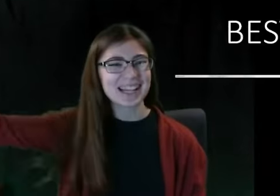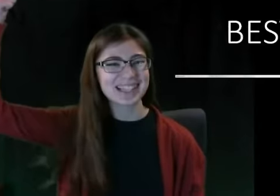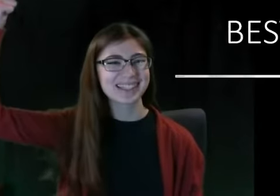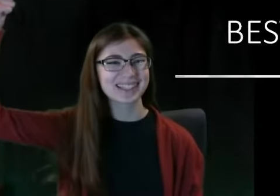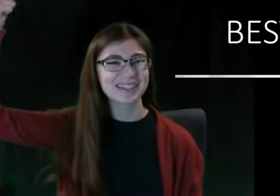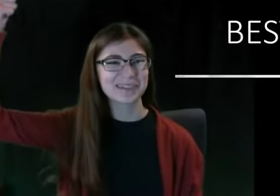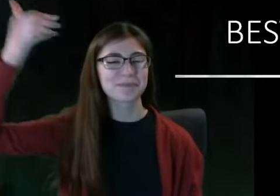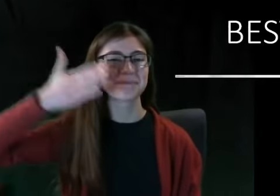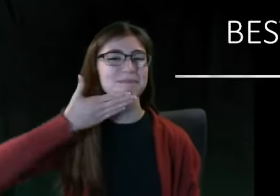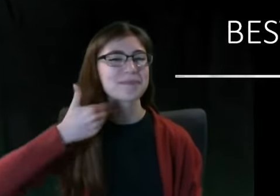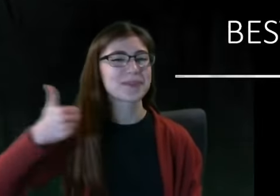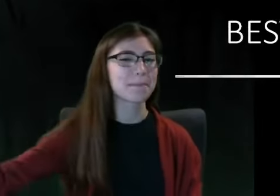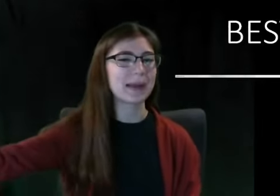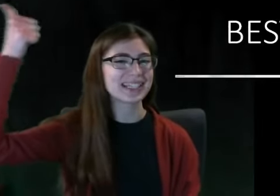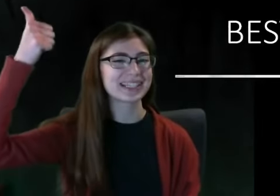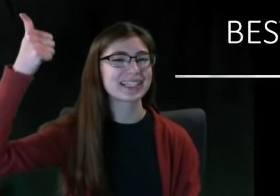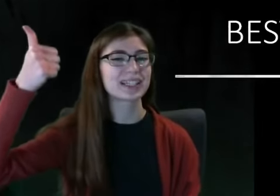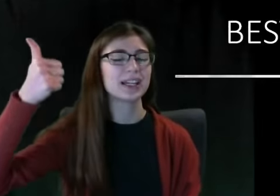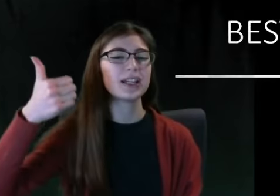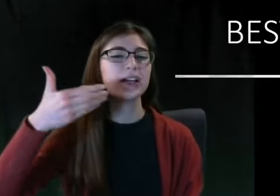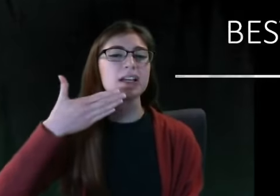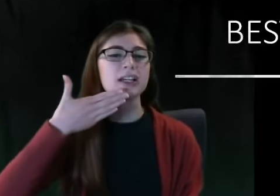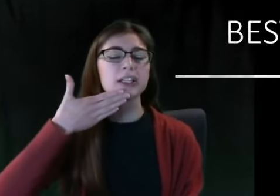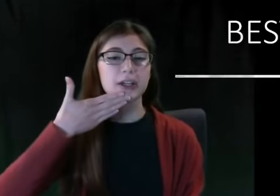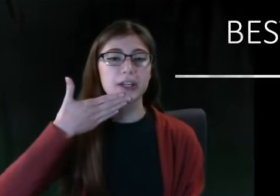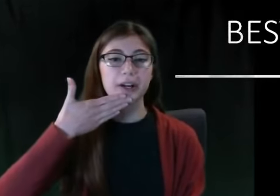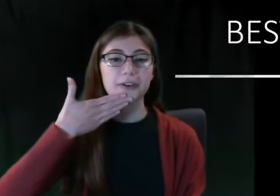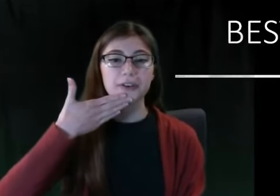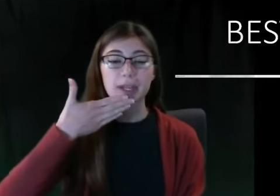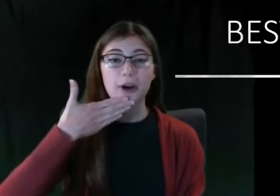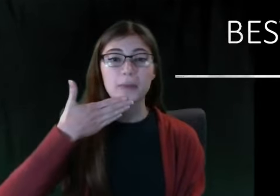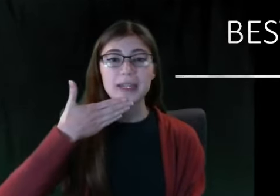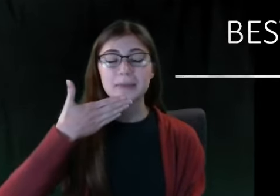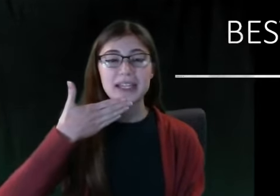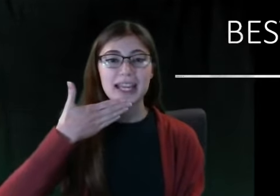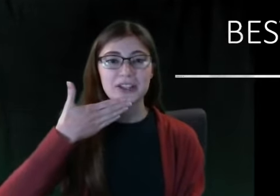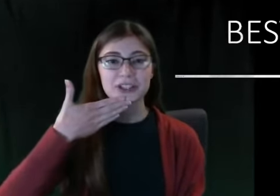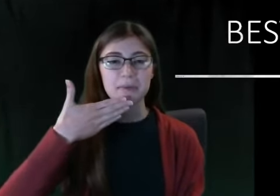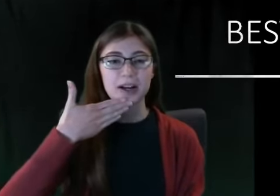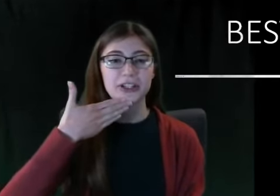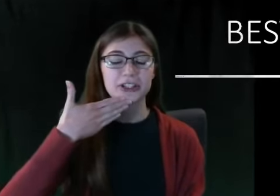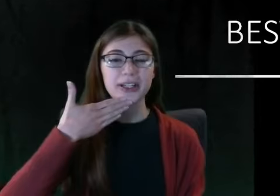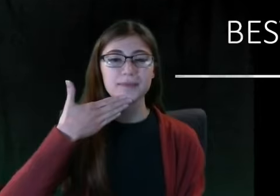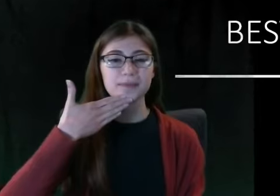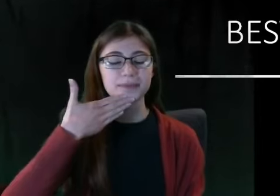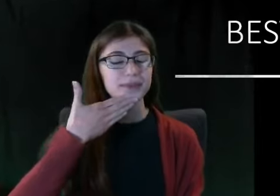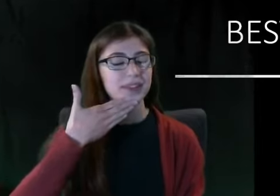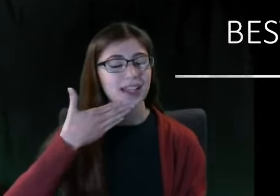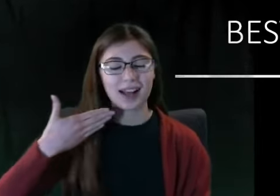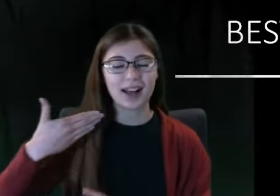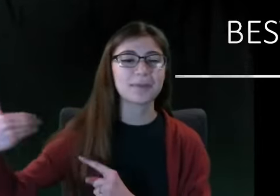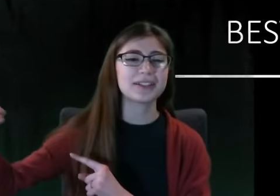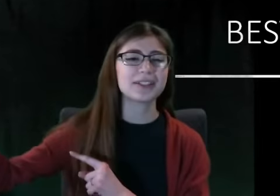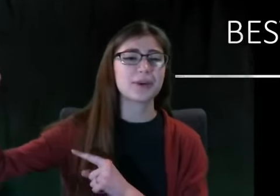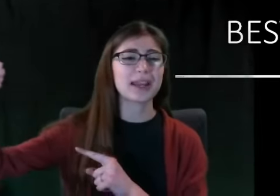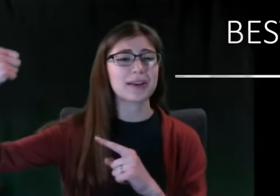Best. Best. You're going to go from an open B hand shape on your chin up into a